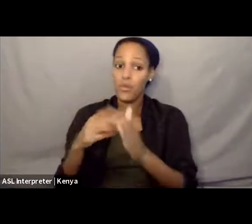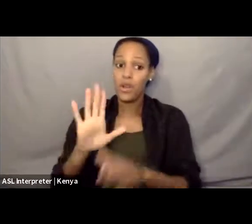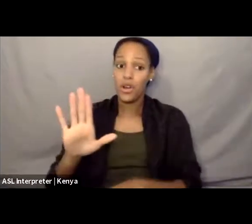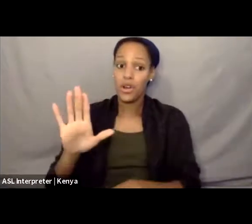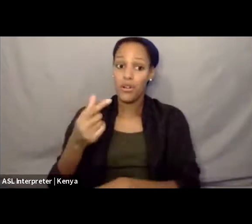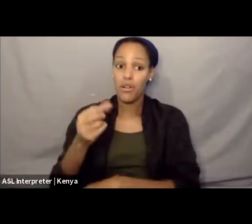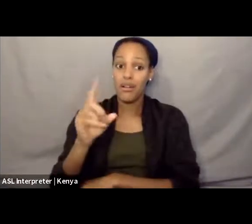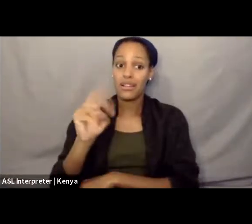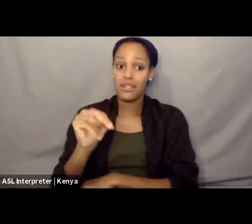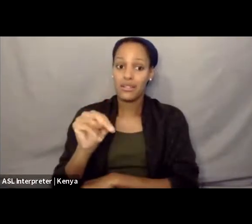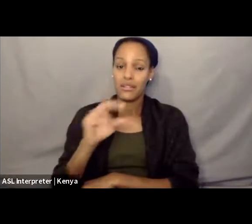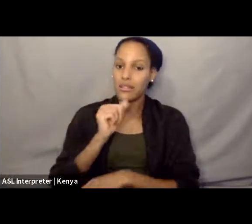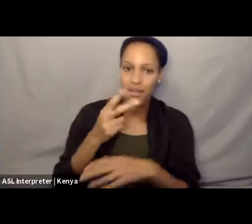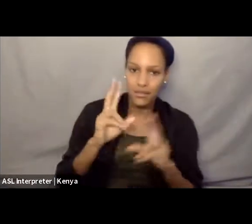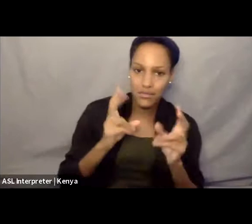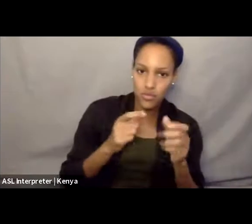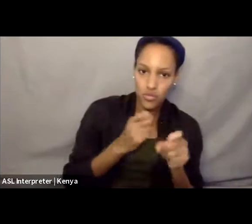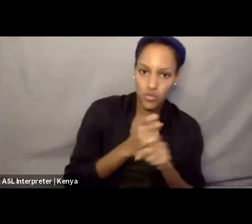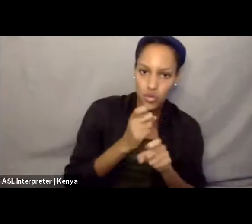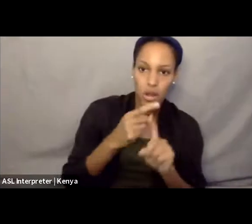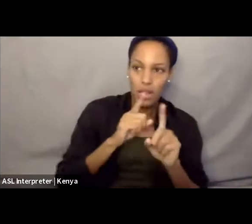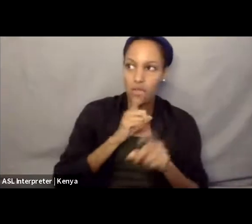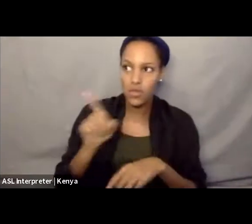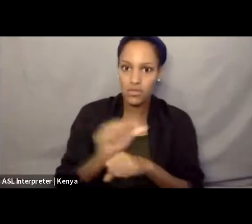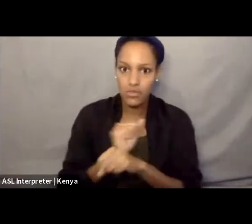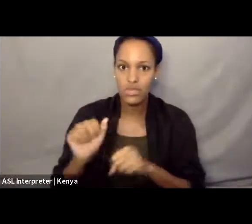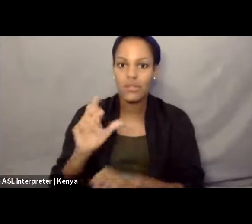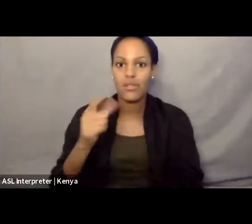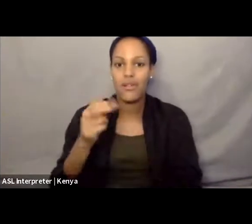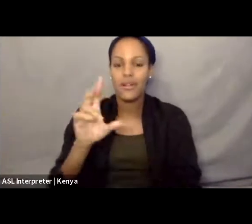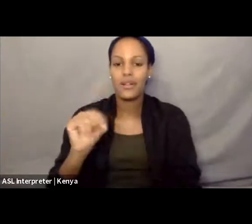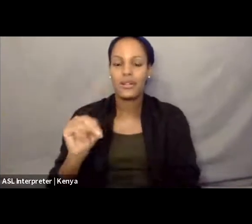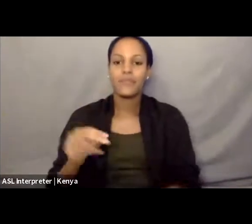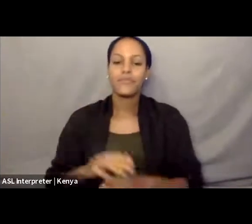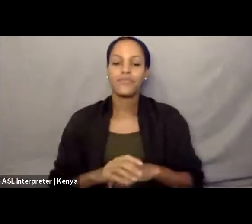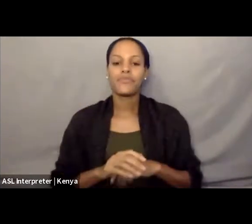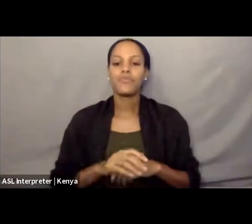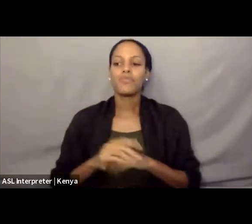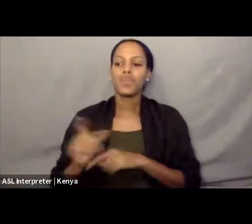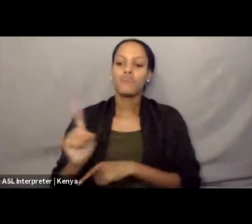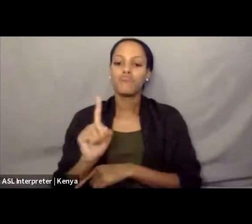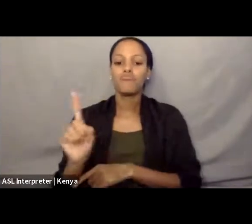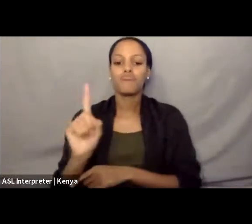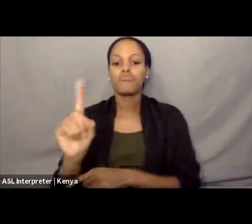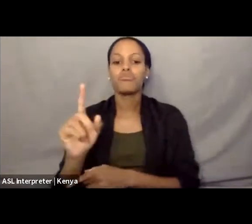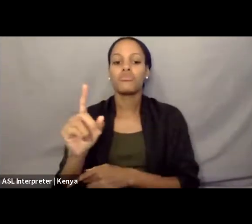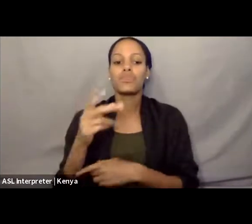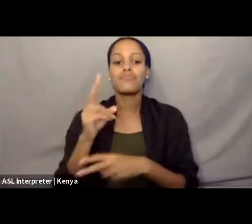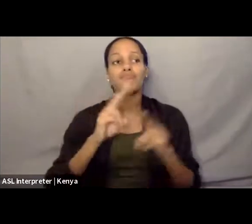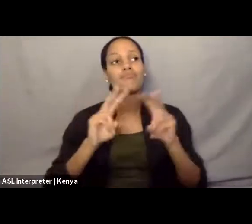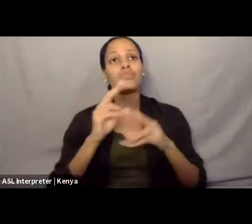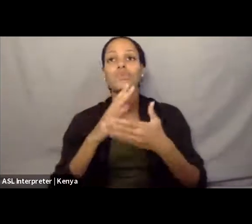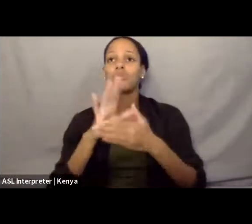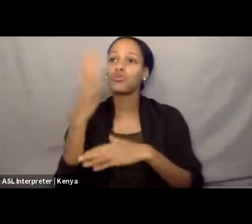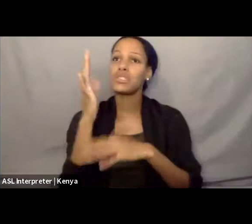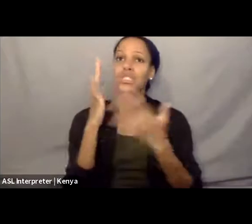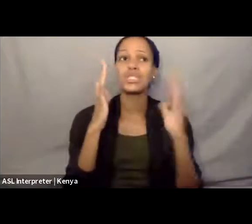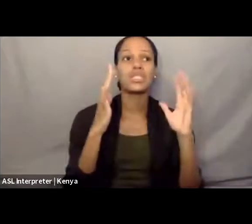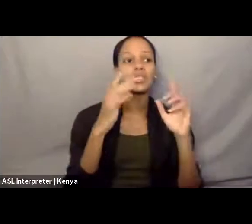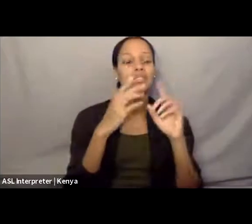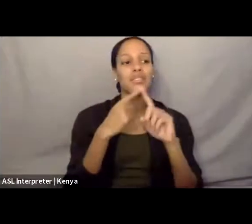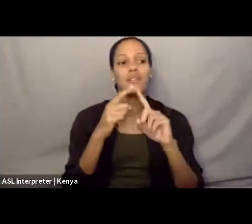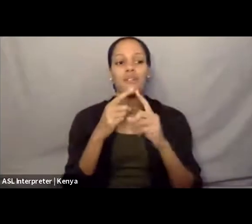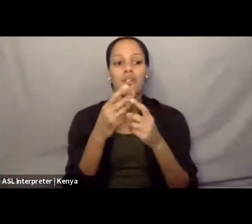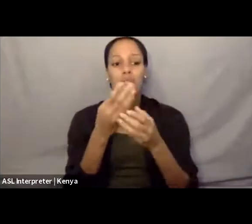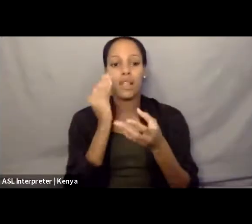her actual garden. After we walked through the actual garden, admiring the fruit trees and herbs and busy